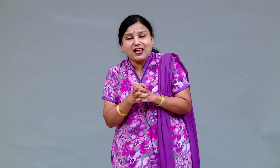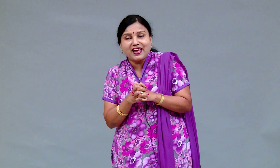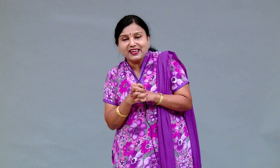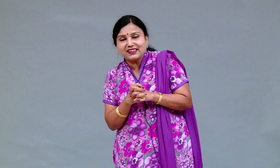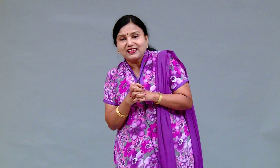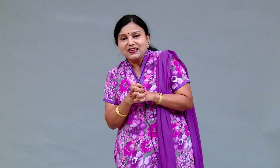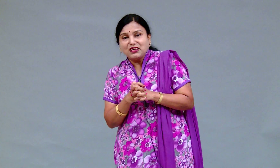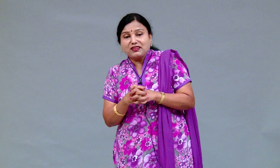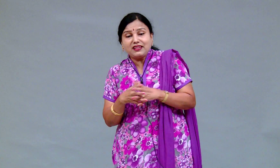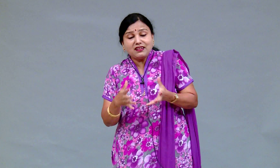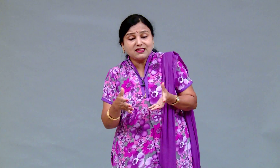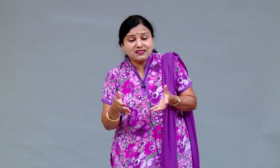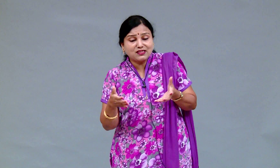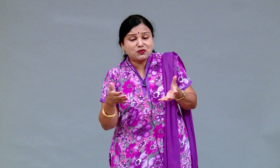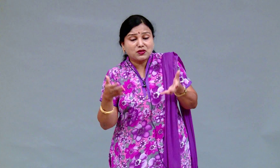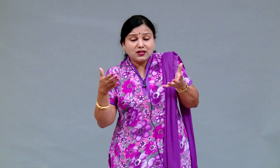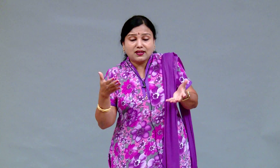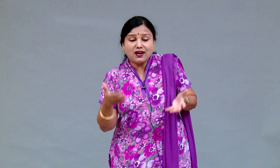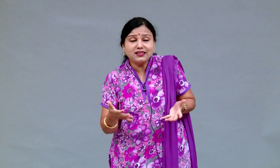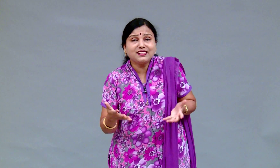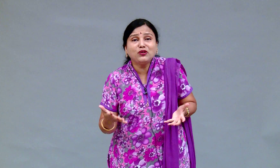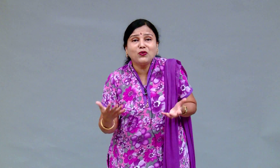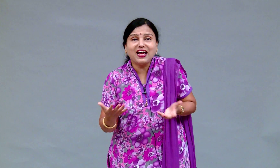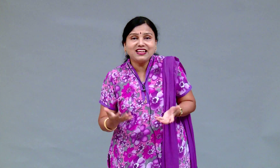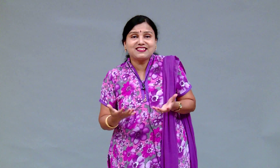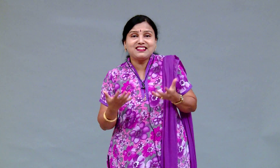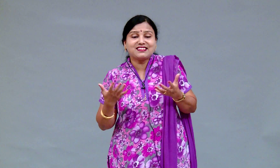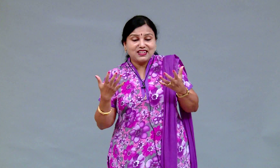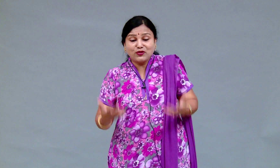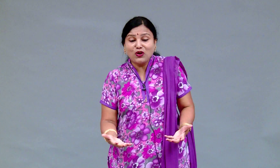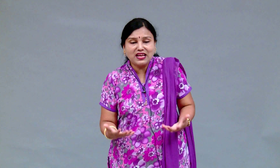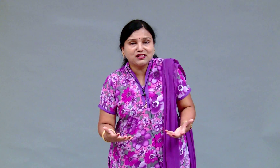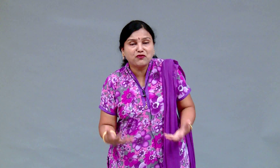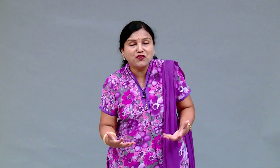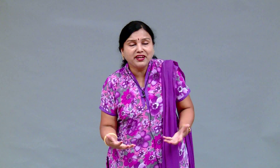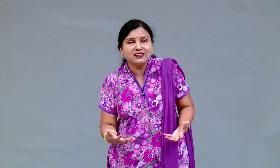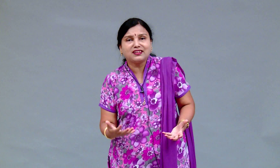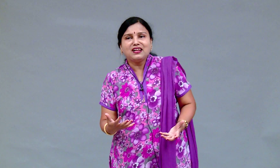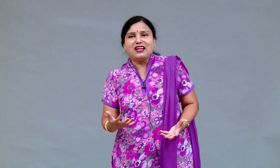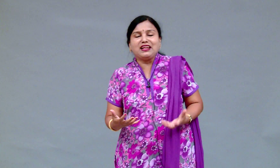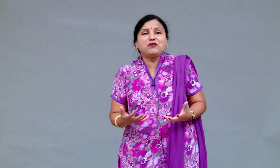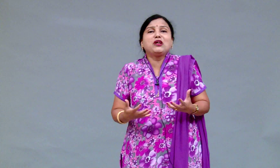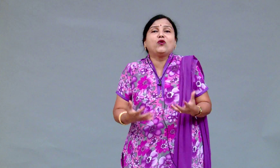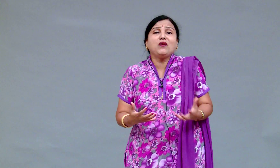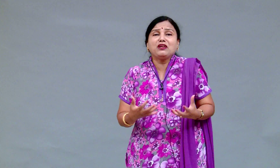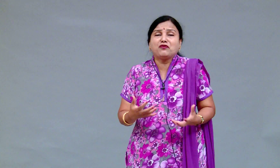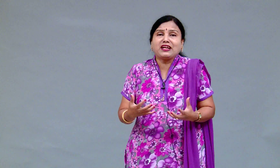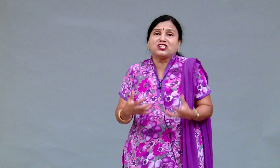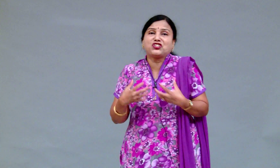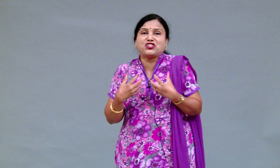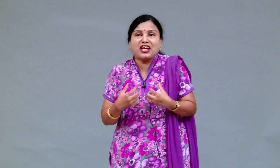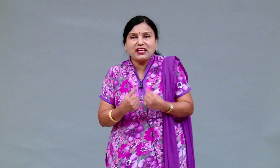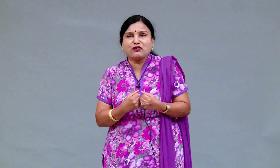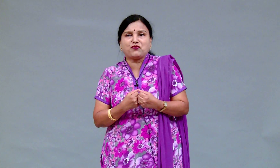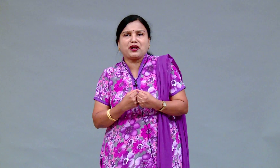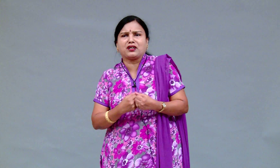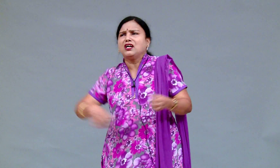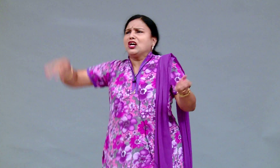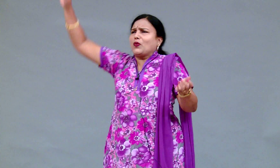plan. There is this hunter who has a fire. Let me go and if I can share the fire.